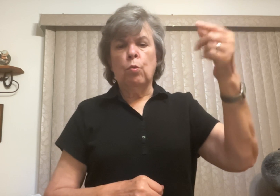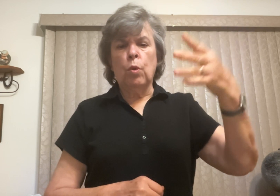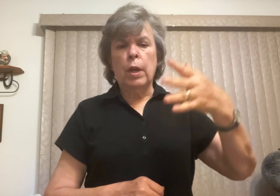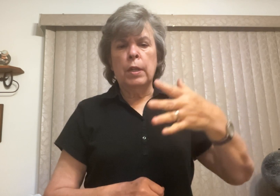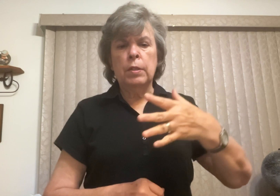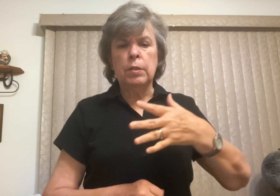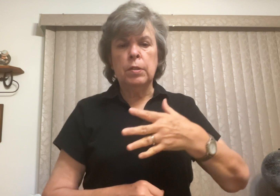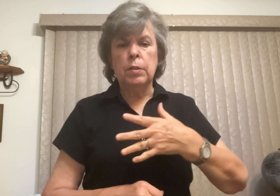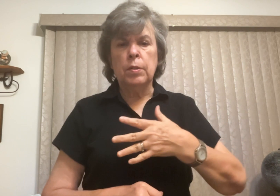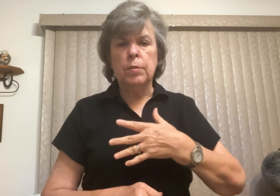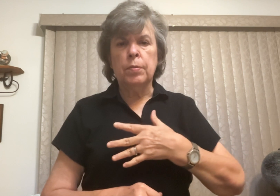grace.